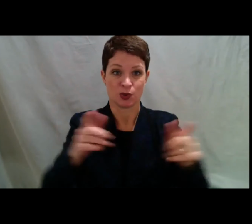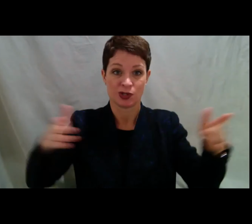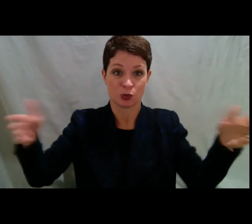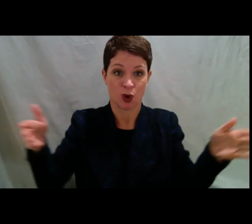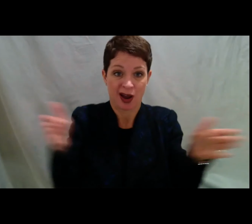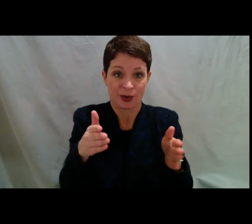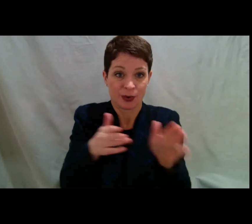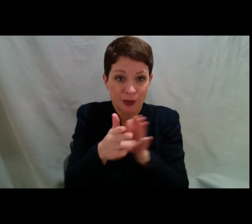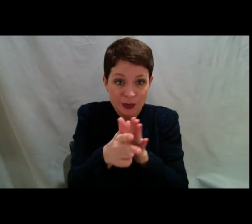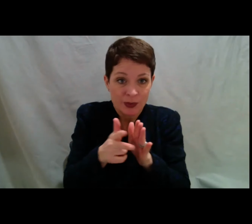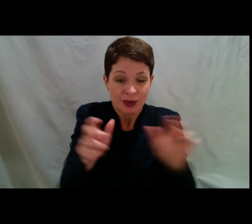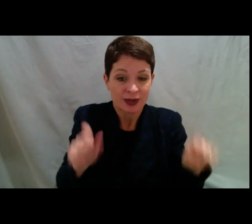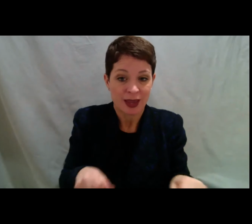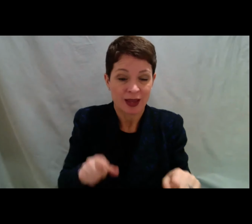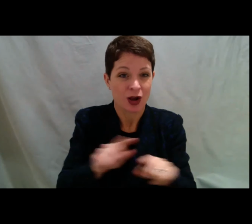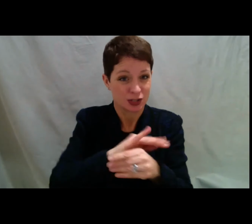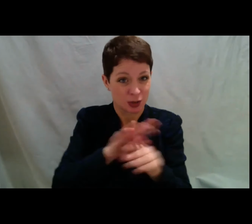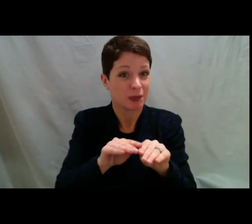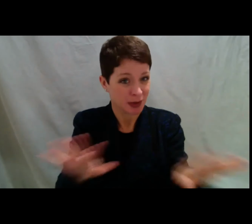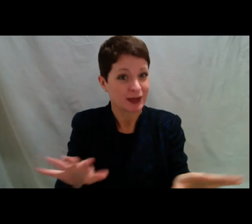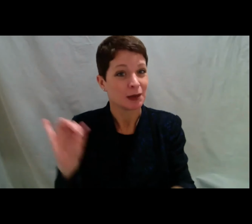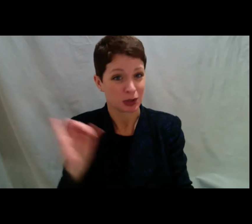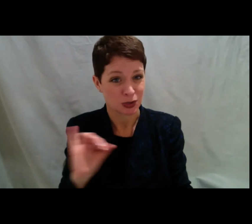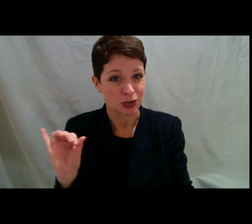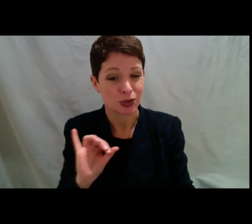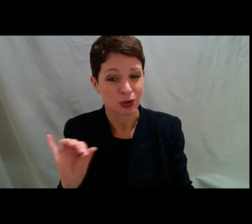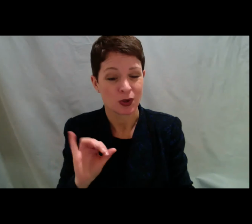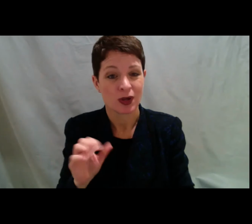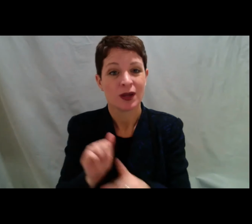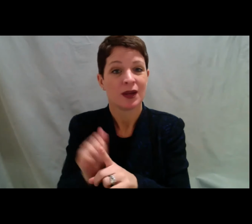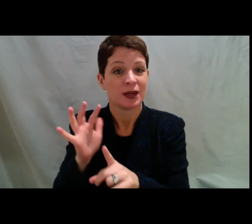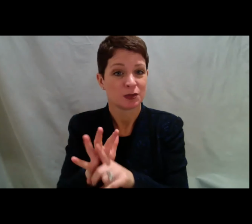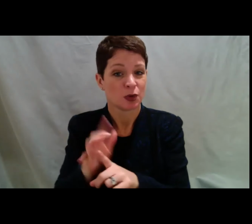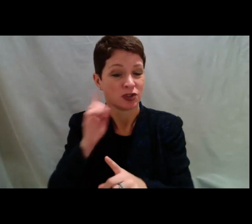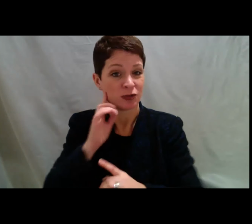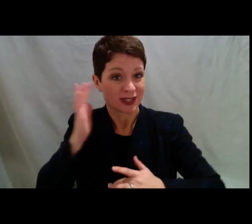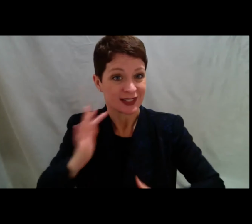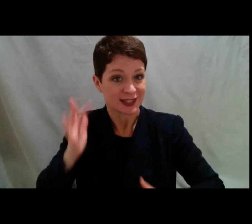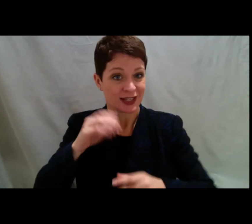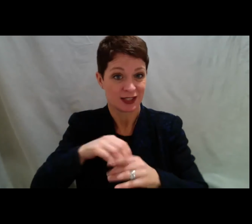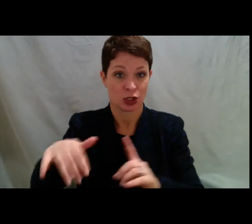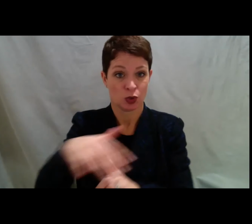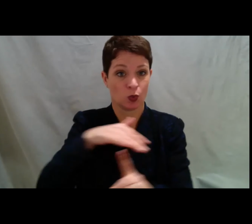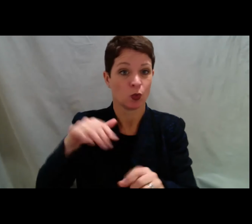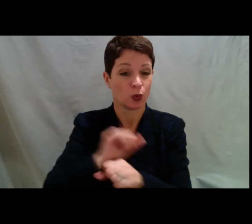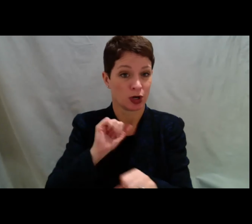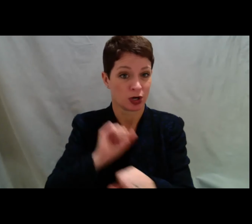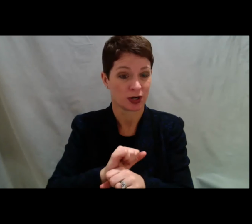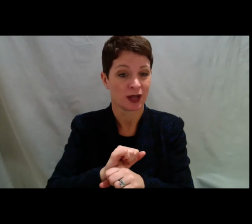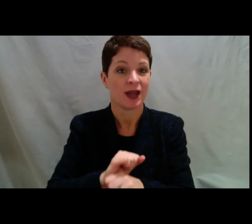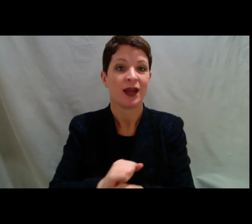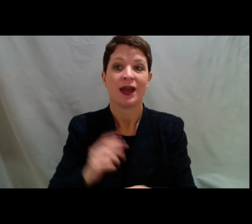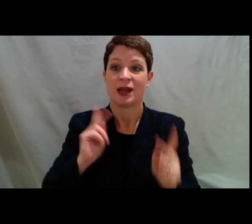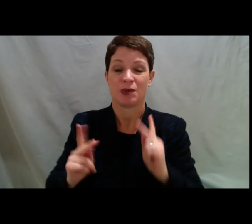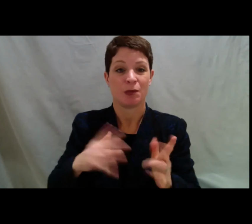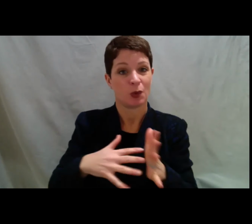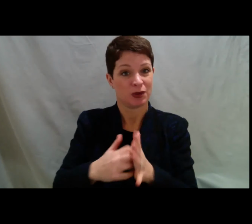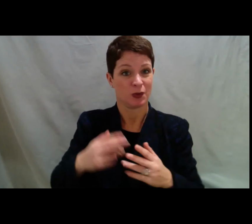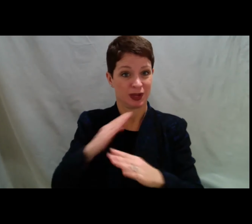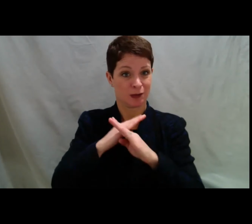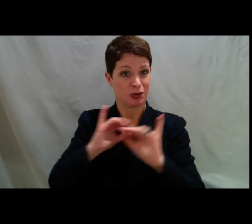issues around with the pandemic, particularly with exposure to disease in the workplace, which especially harms immunocompromised people and so on. So